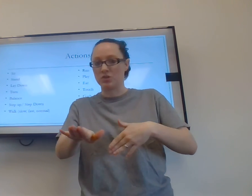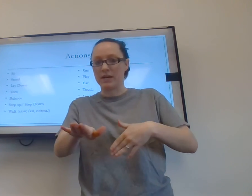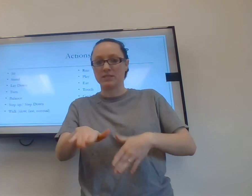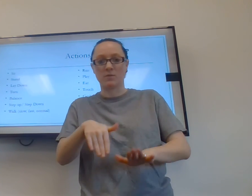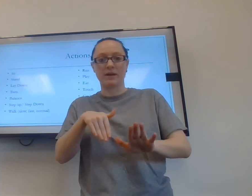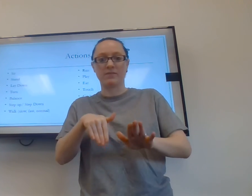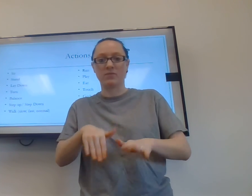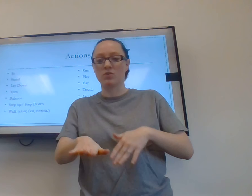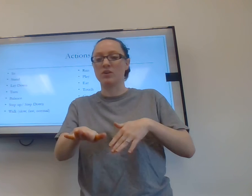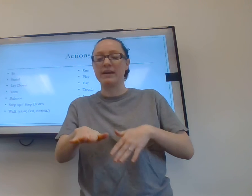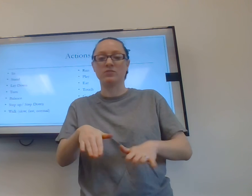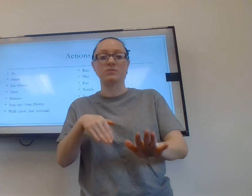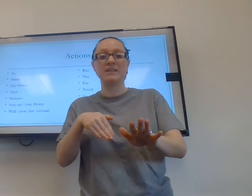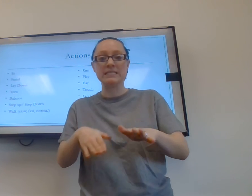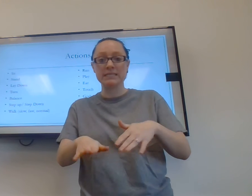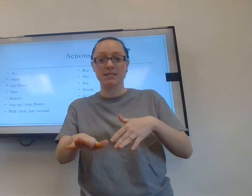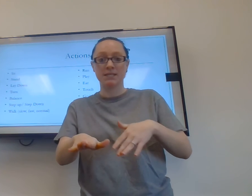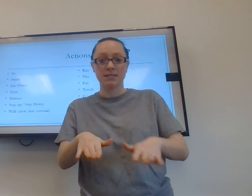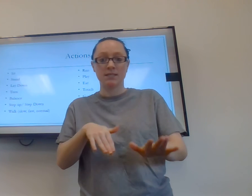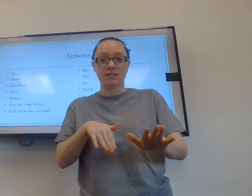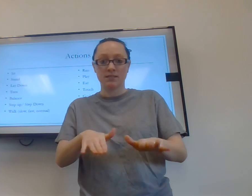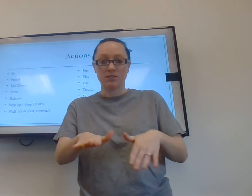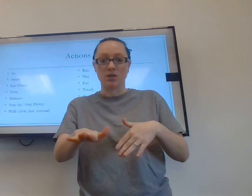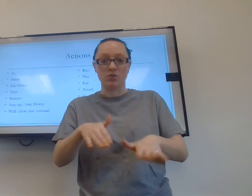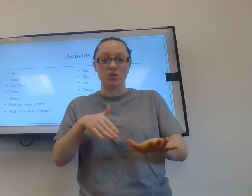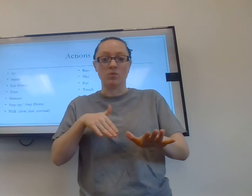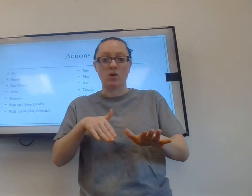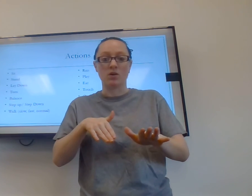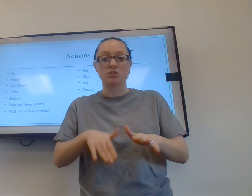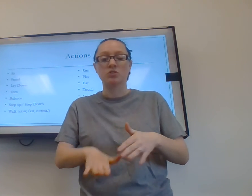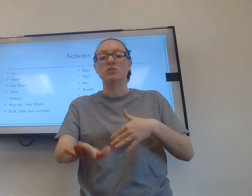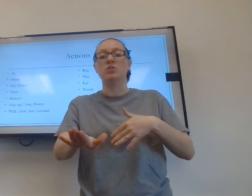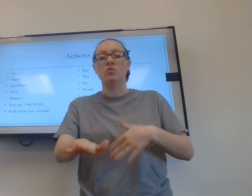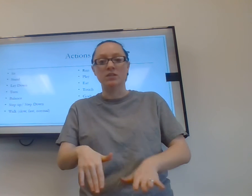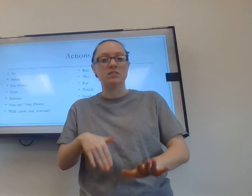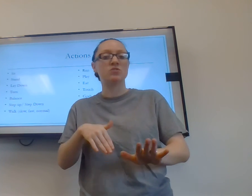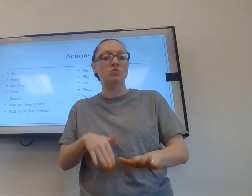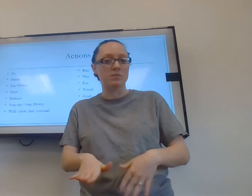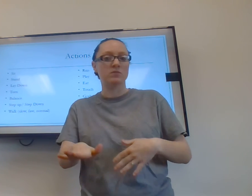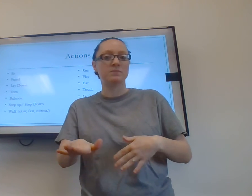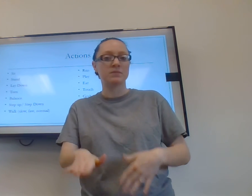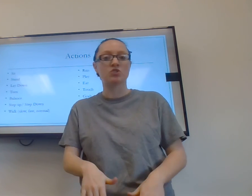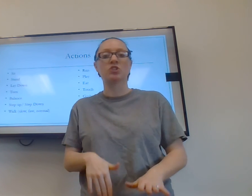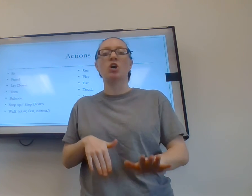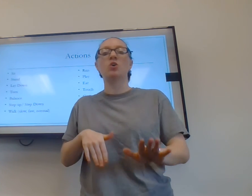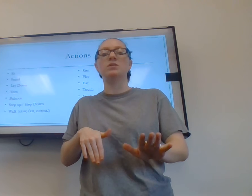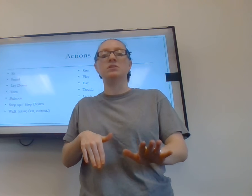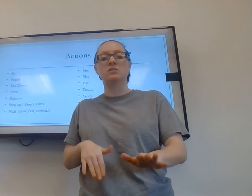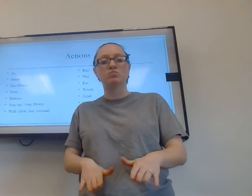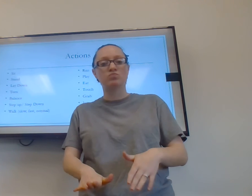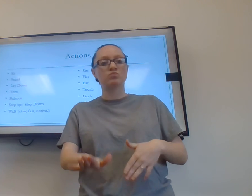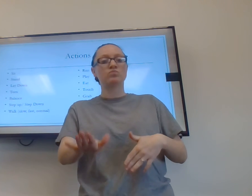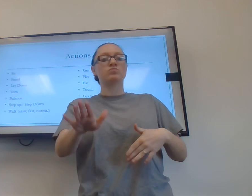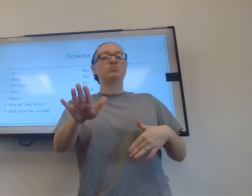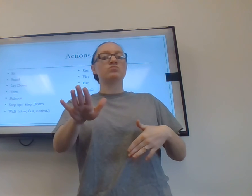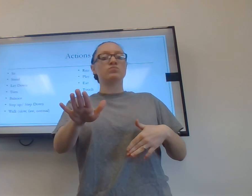hands going back and forth. Your hands are feet. So you can walk. No, this is normal. Slow is, and